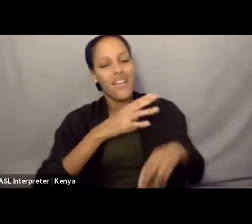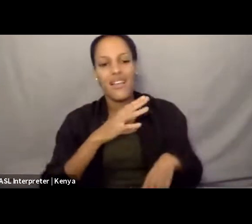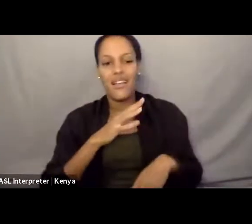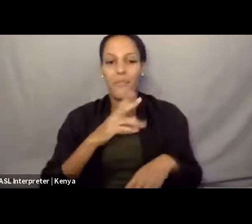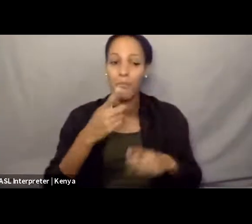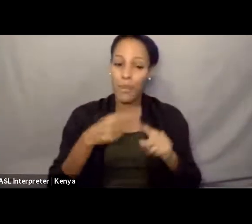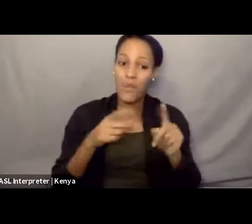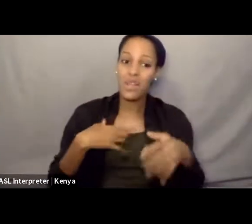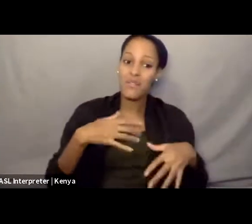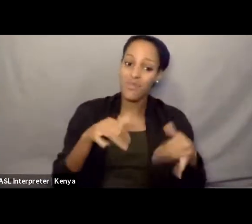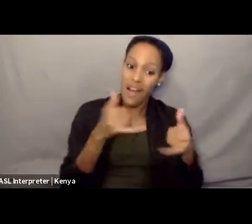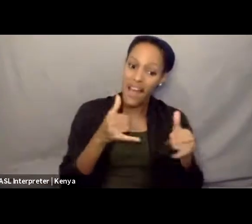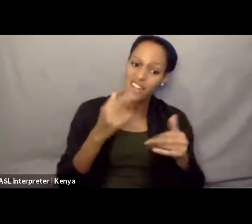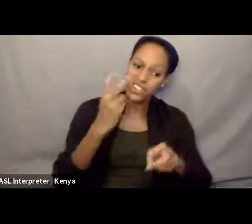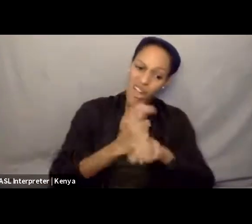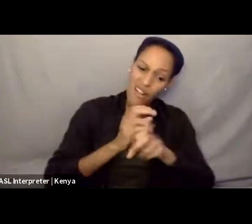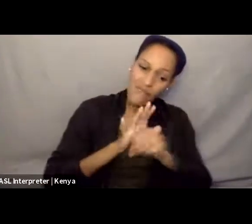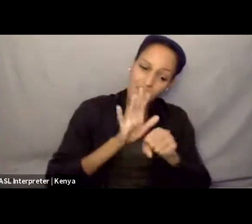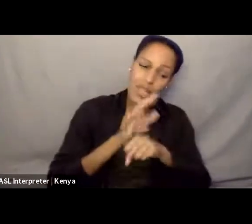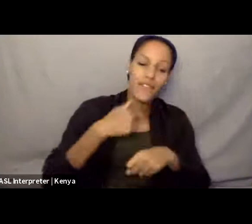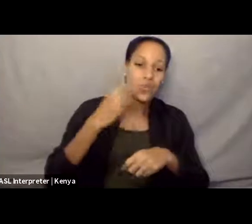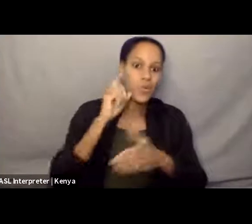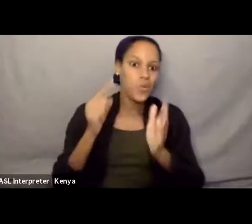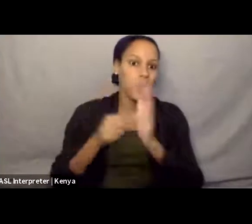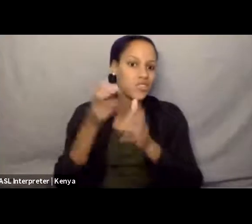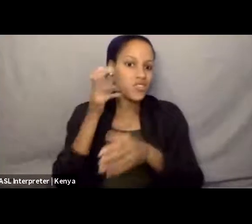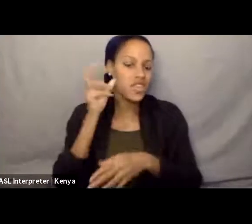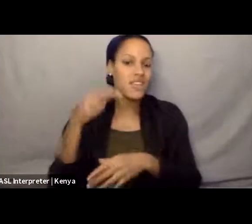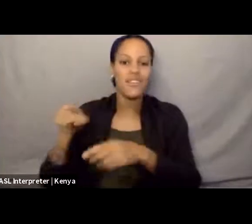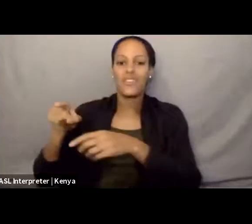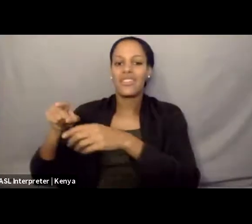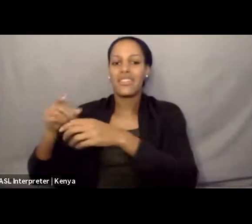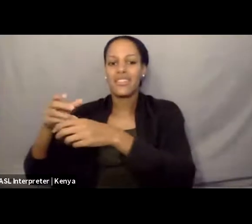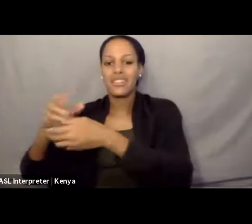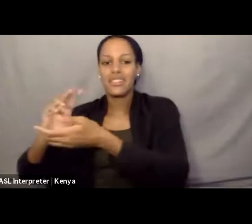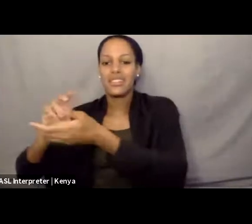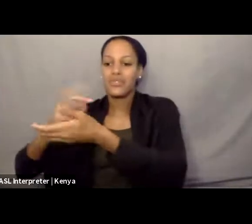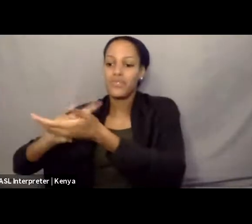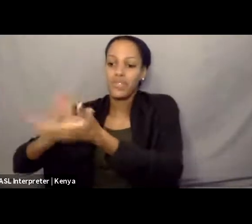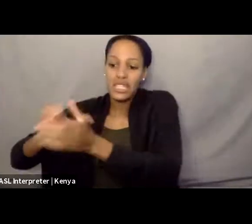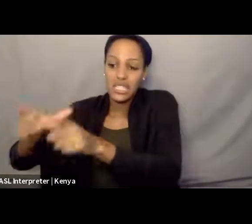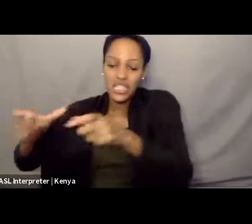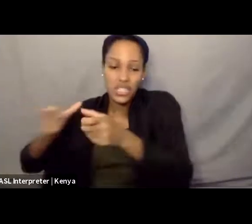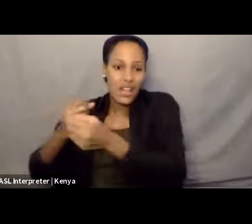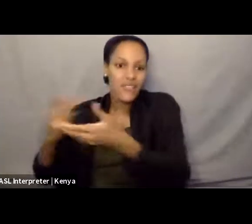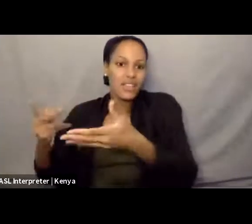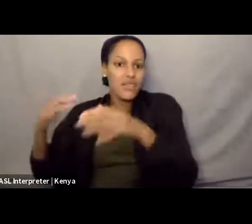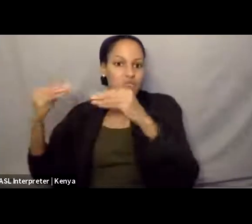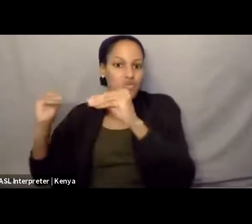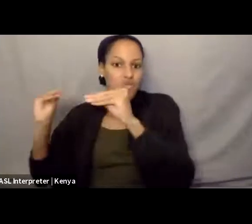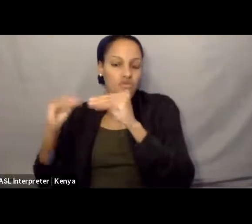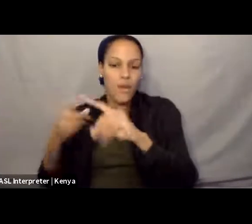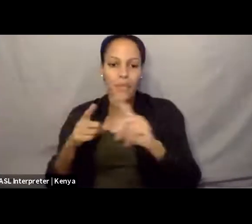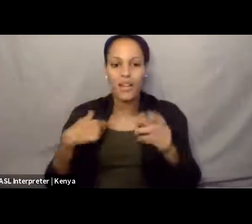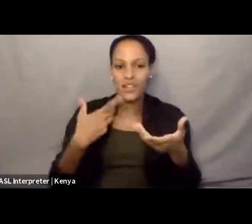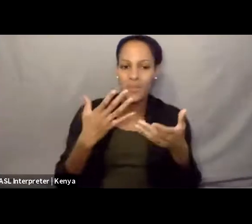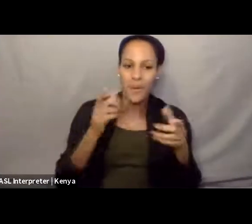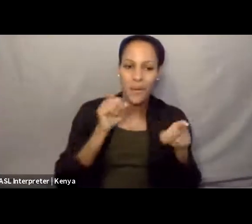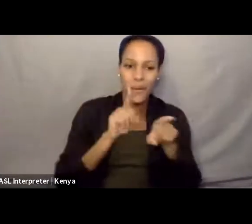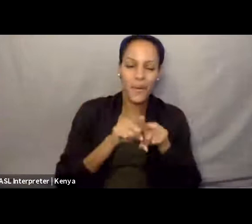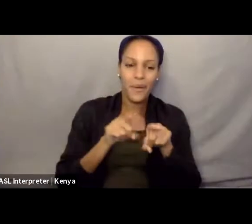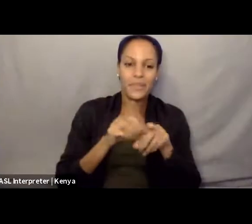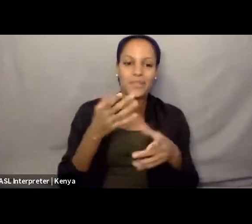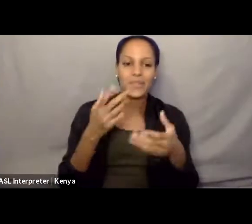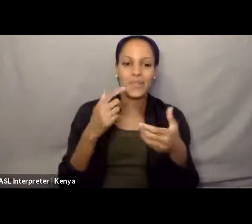the dishes started clanking in preparation for the 9th grade talent show, which didn't have a winner, I agree with the